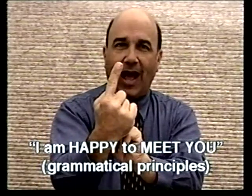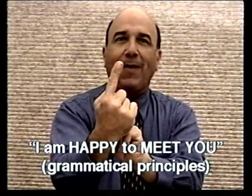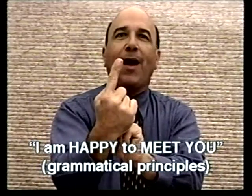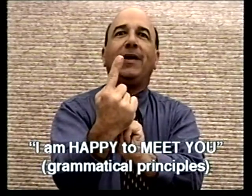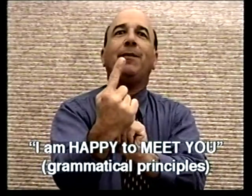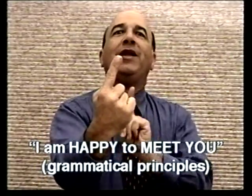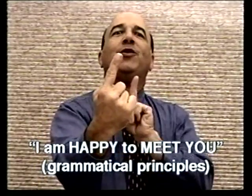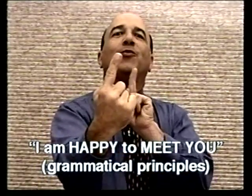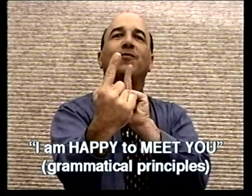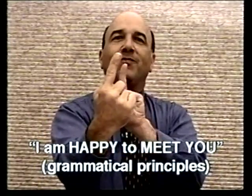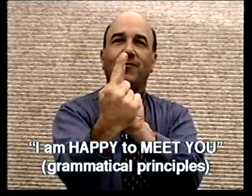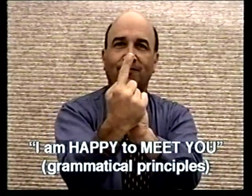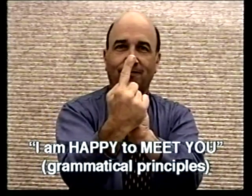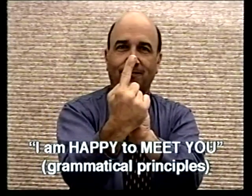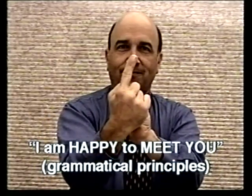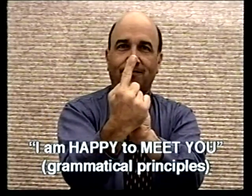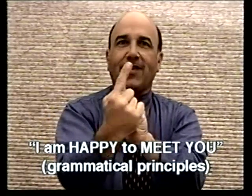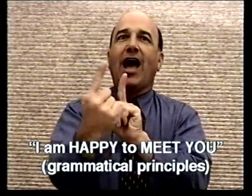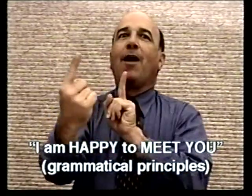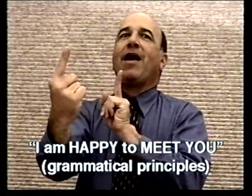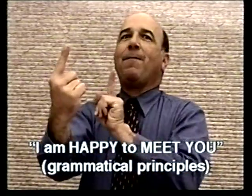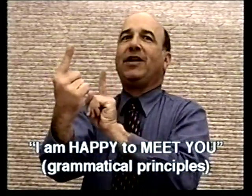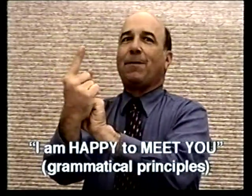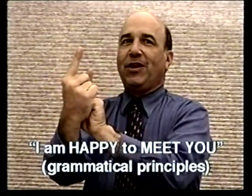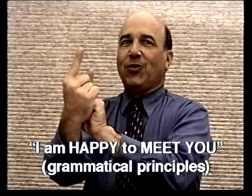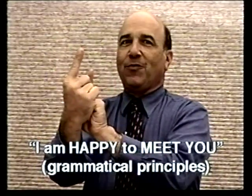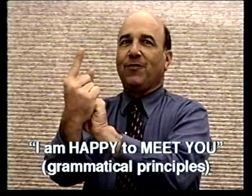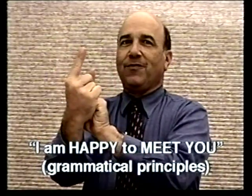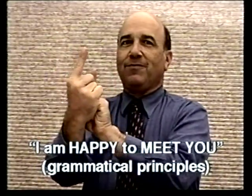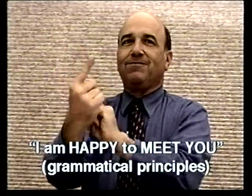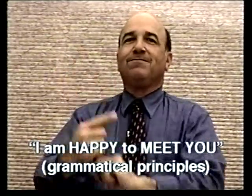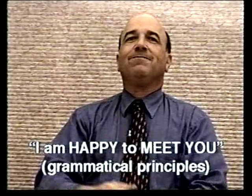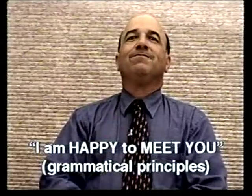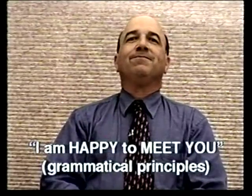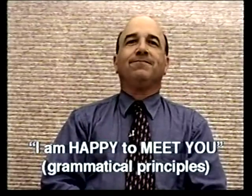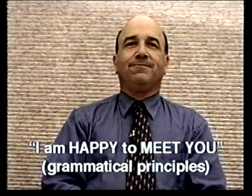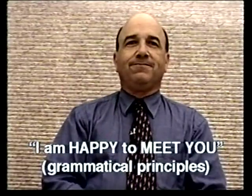I'm happy to meet you. I'm happy to meet you.